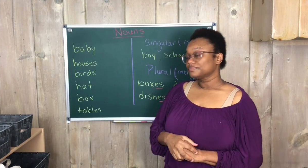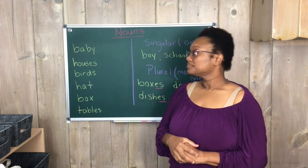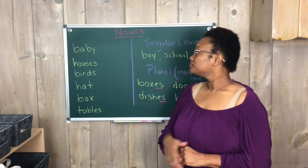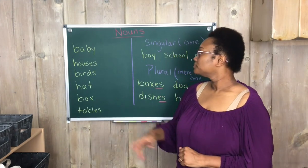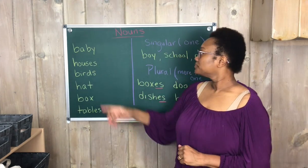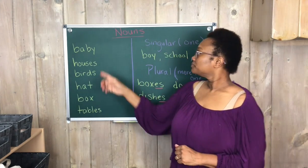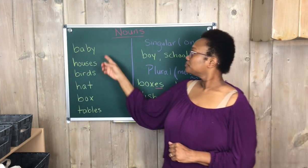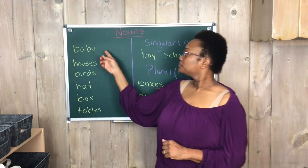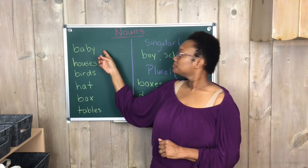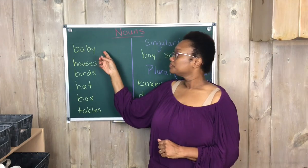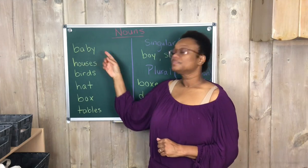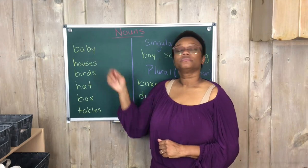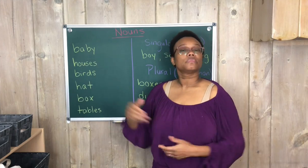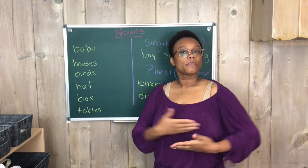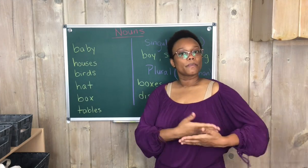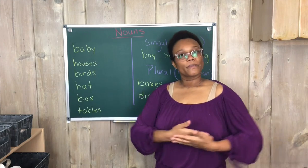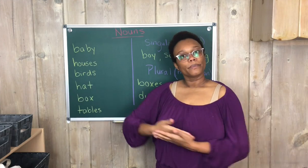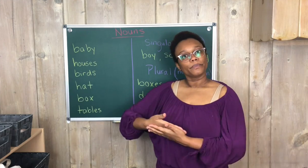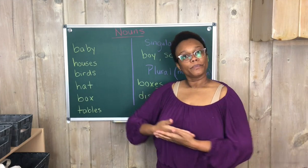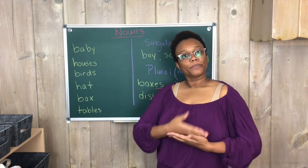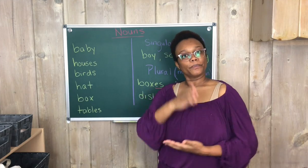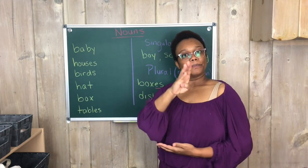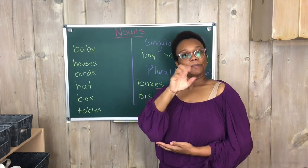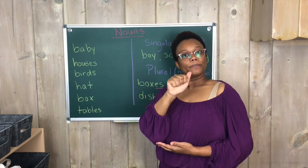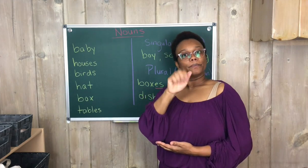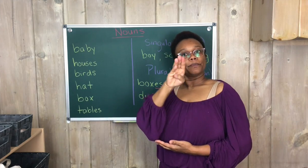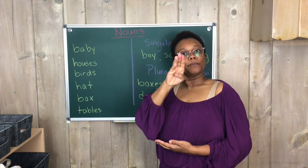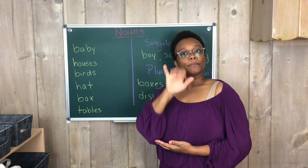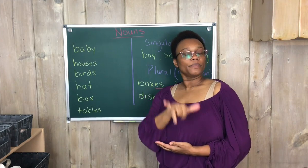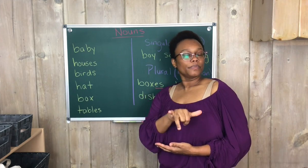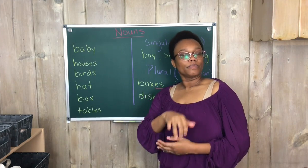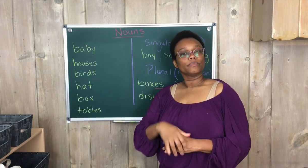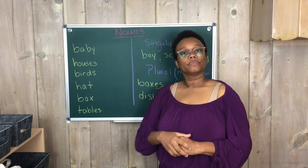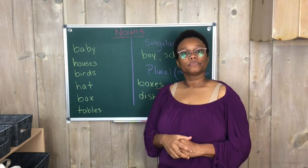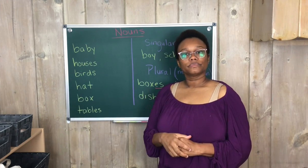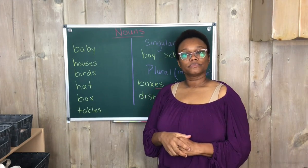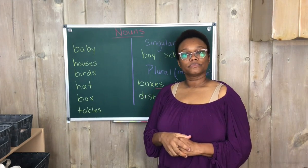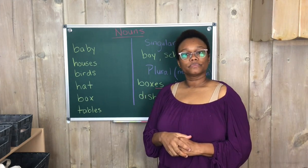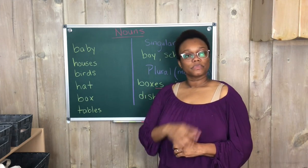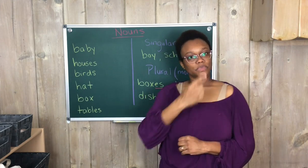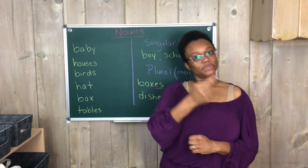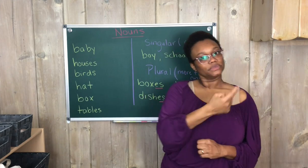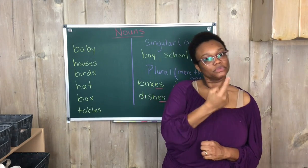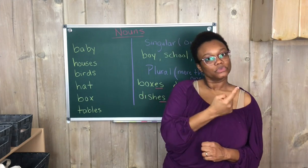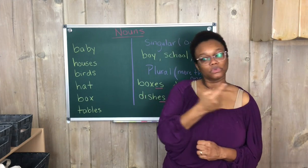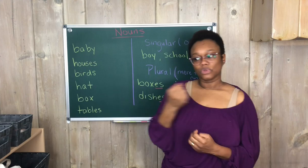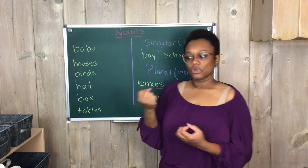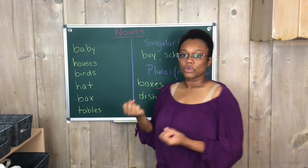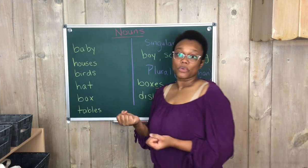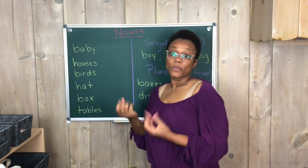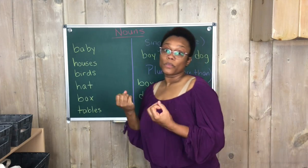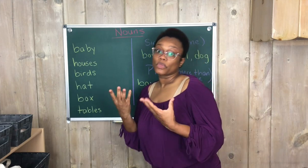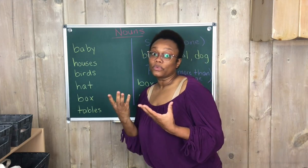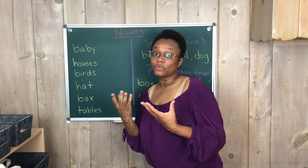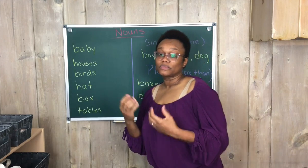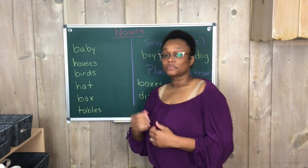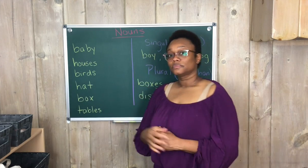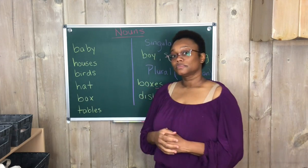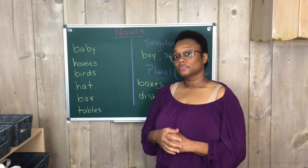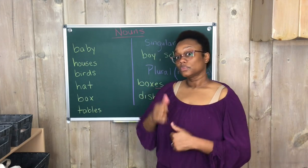nouns. For example, baby, B-A-B-Y. Singular or plural?